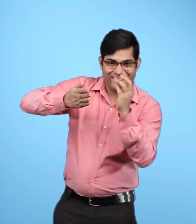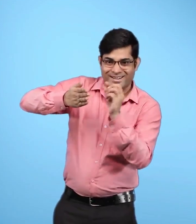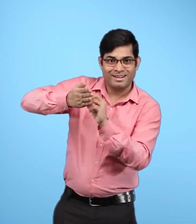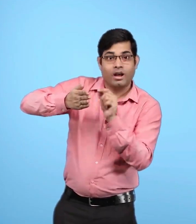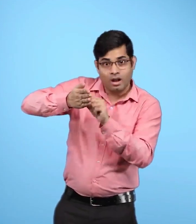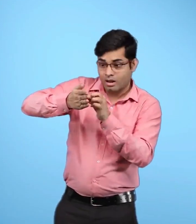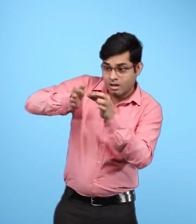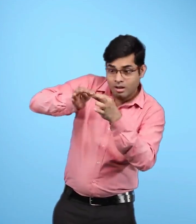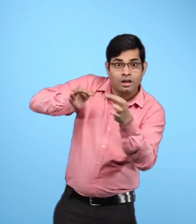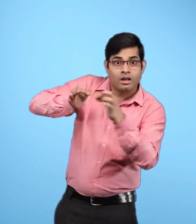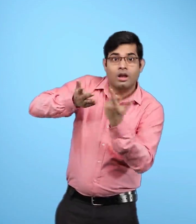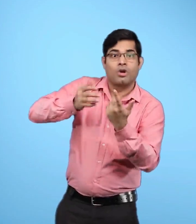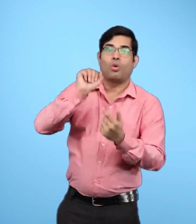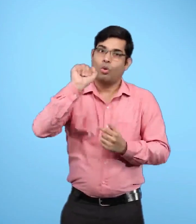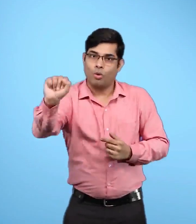shoe size.